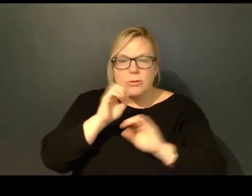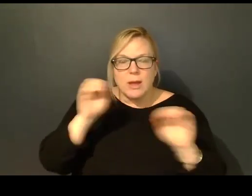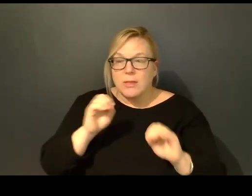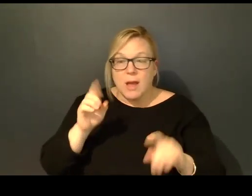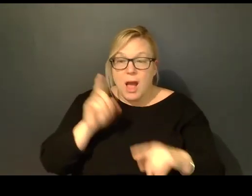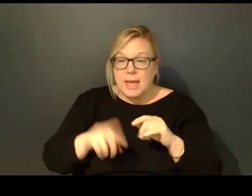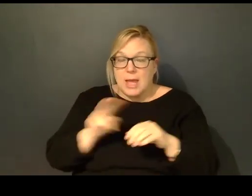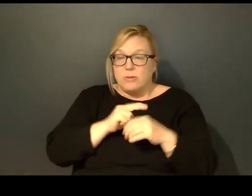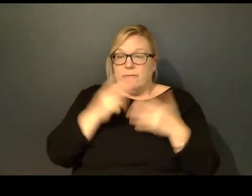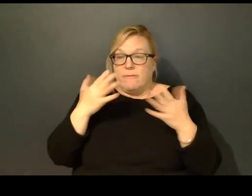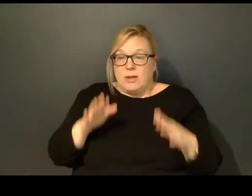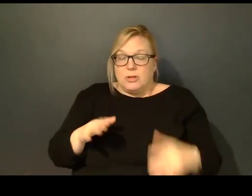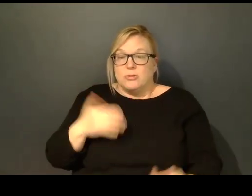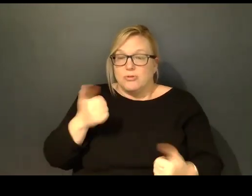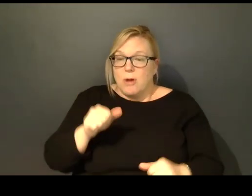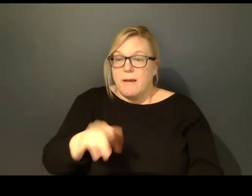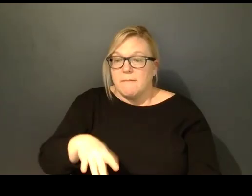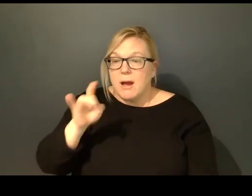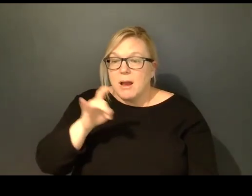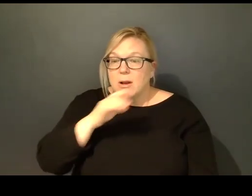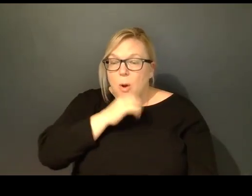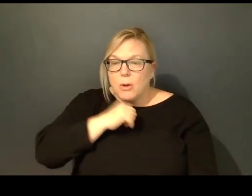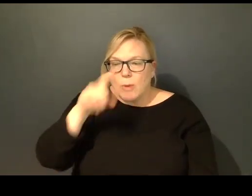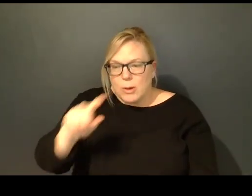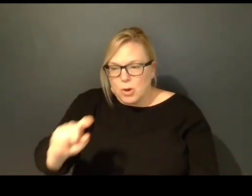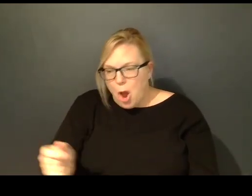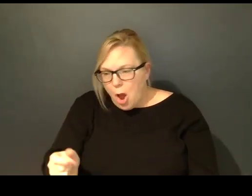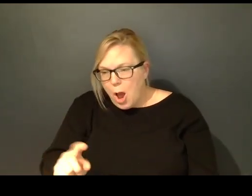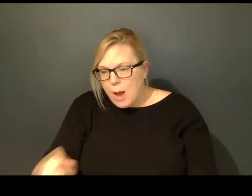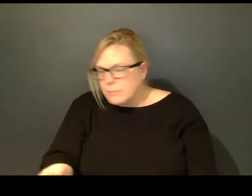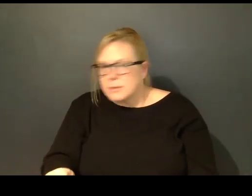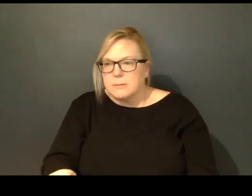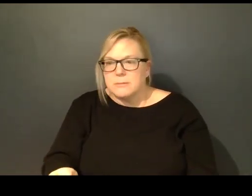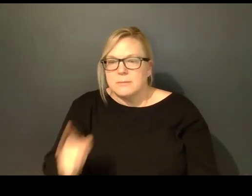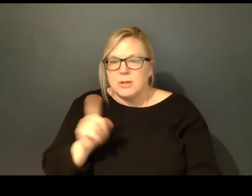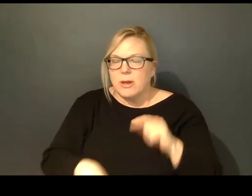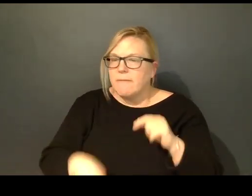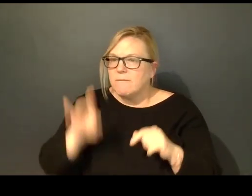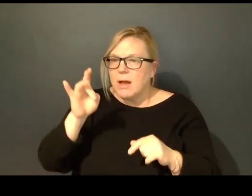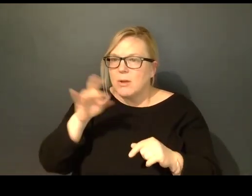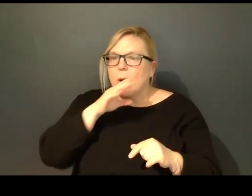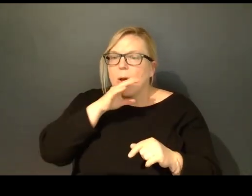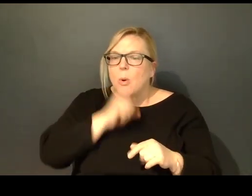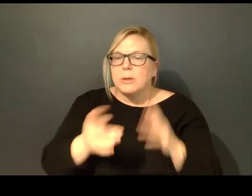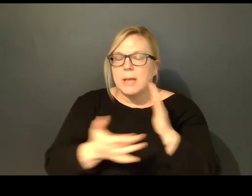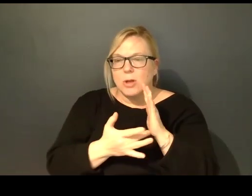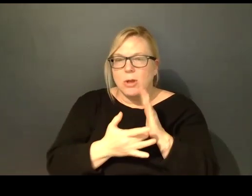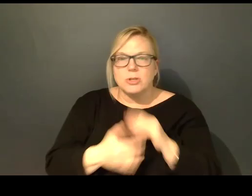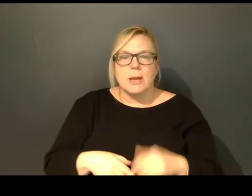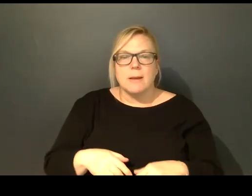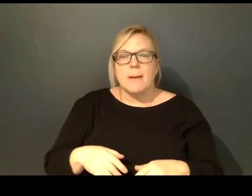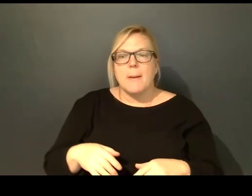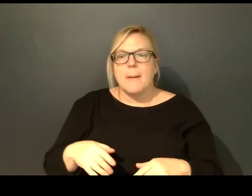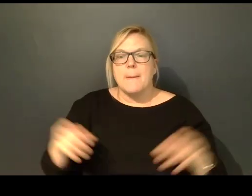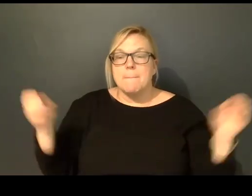try and find an older version where they're actually knobs, almost non-existent. Microwaves, touchscreen, no